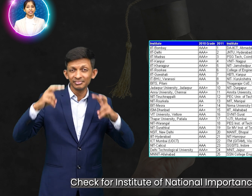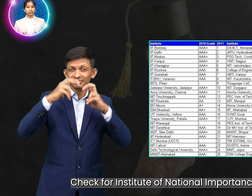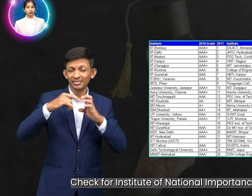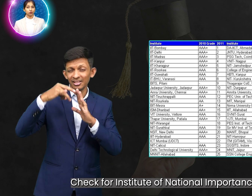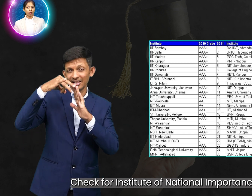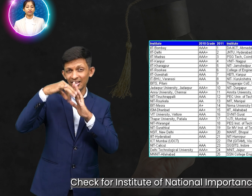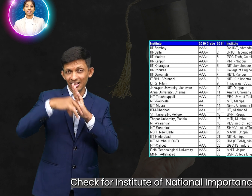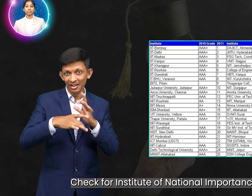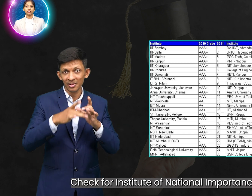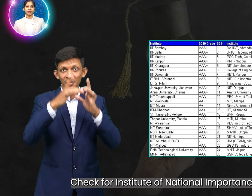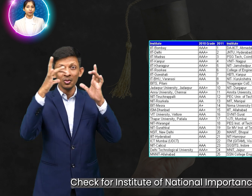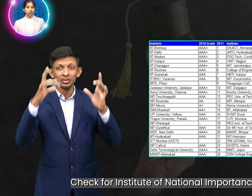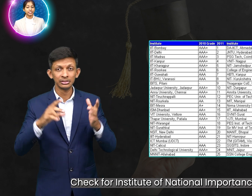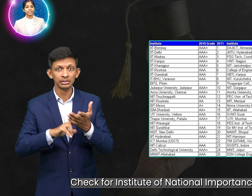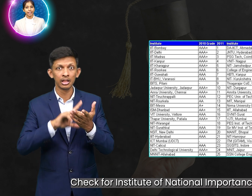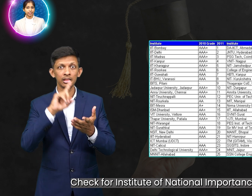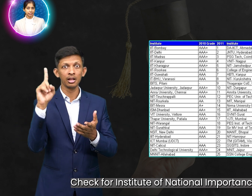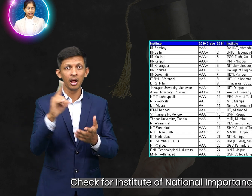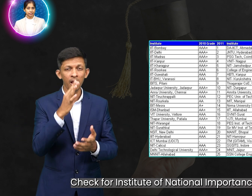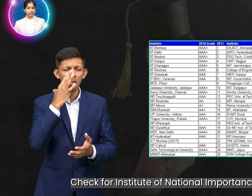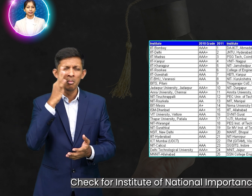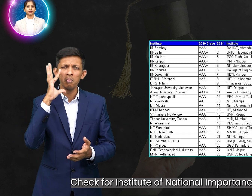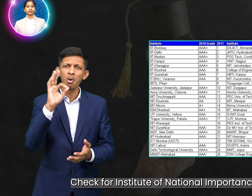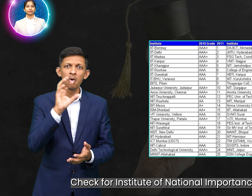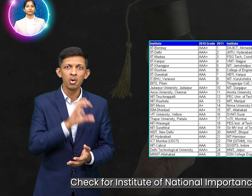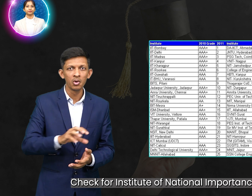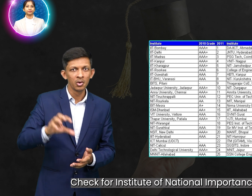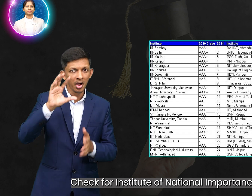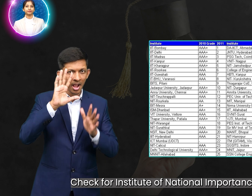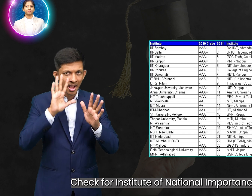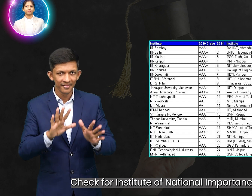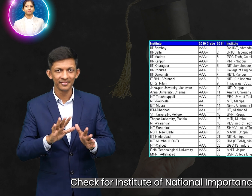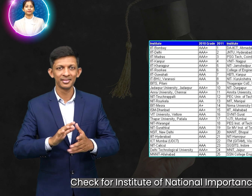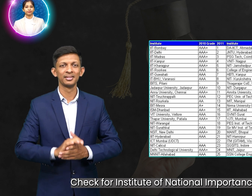Check for Institute of National Importance status.